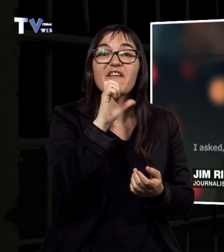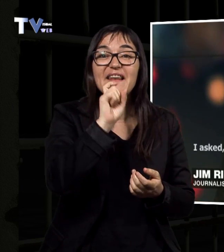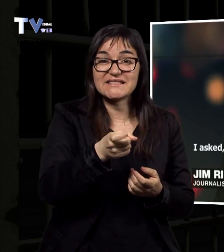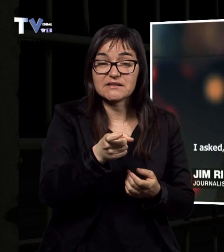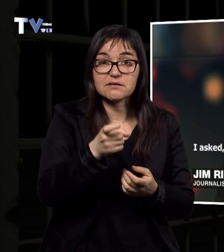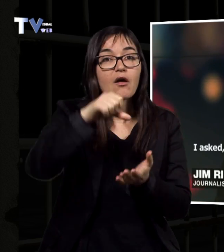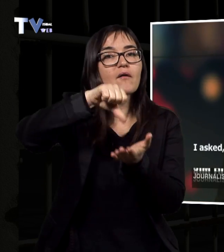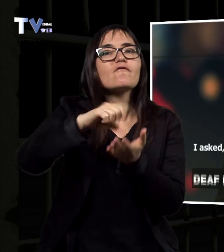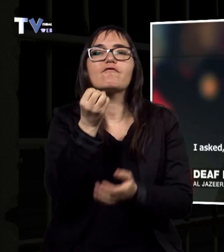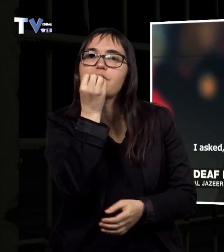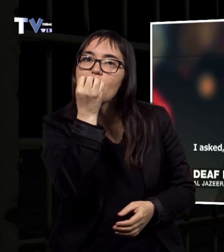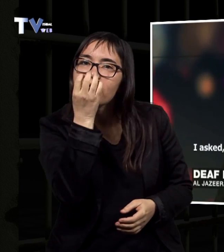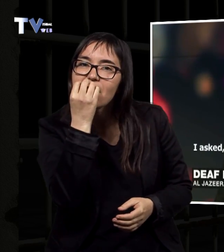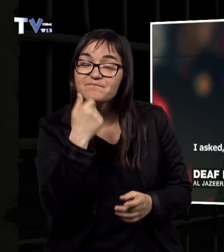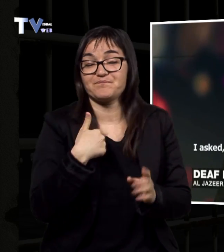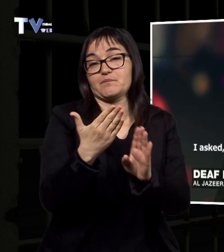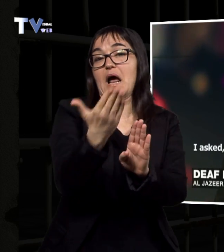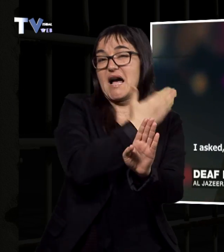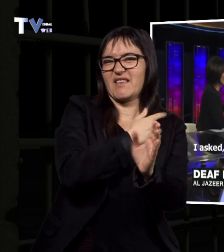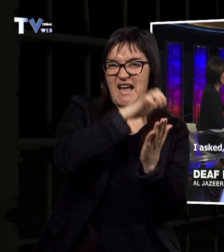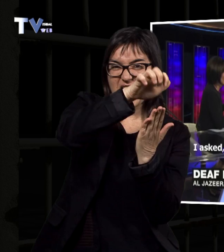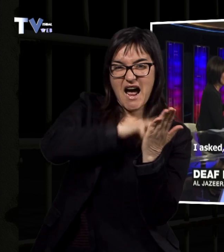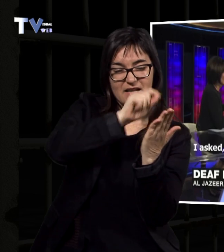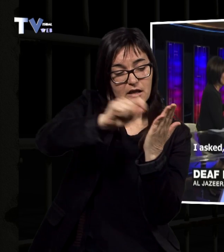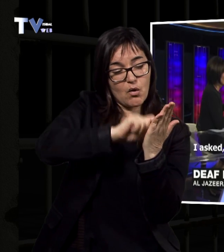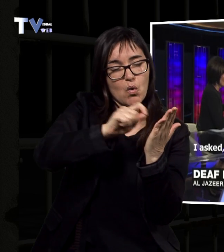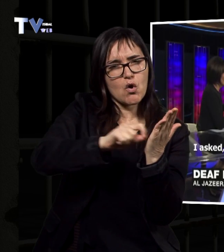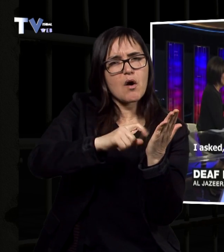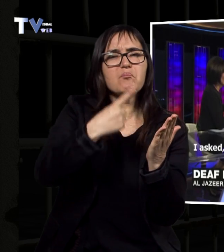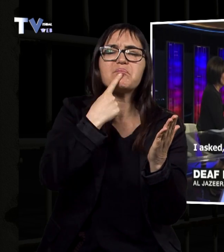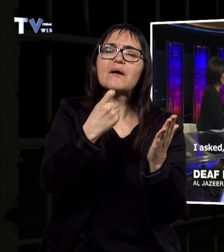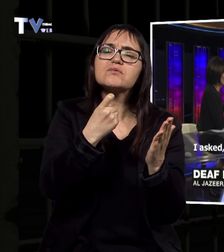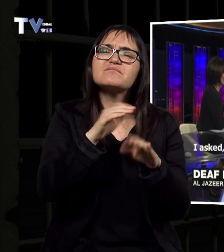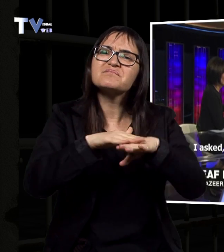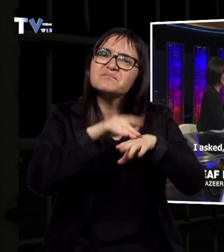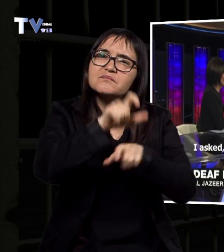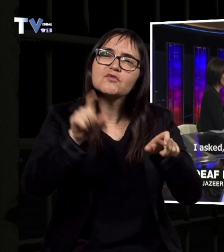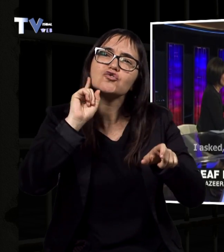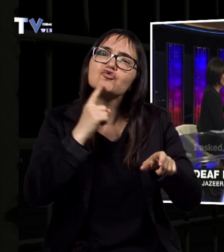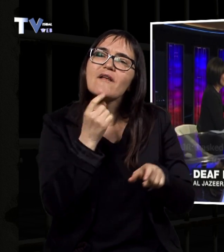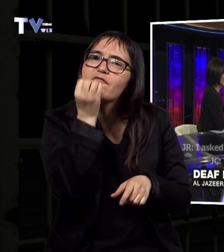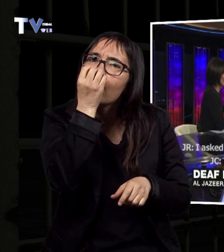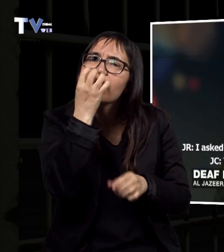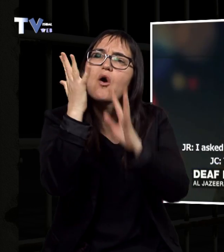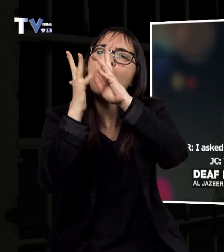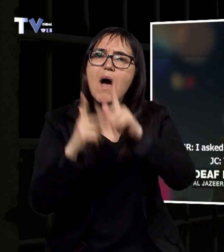in preparation for the article I did, I asked, you know, how many people are deaf in Florida? I asked